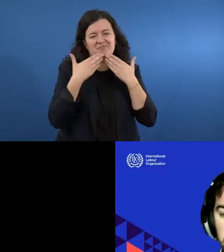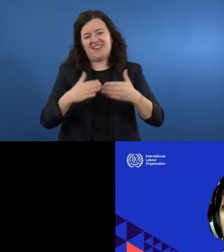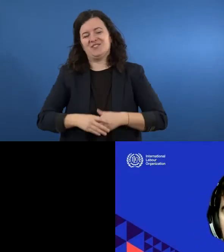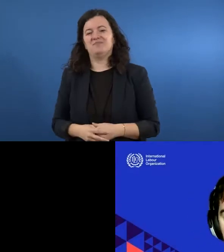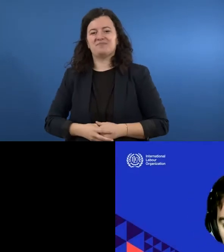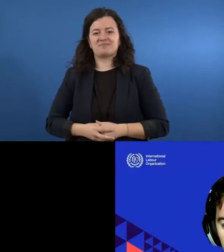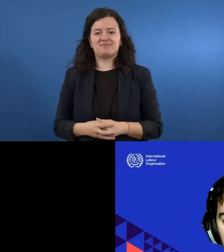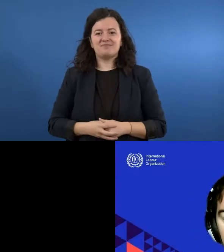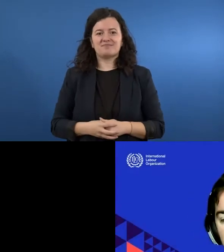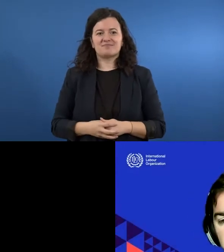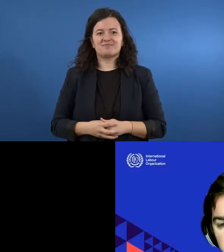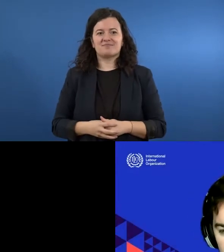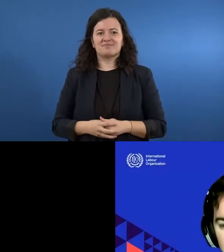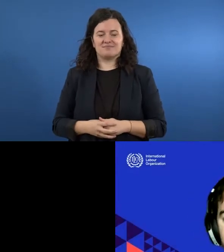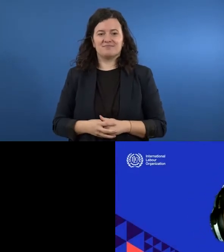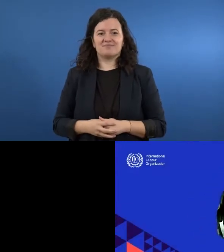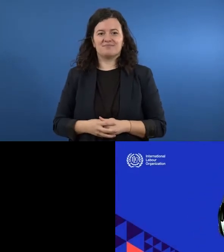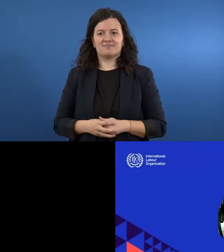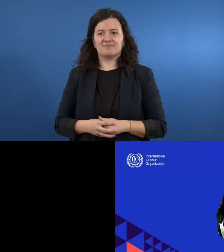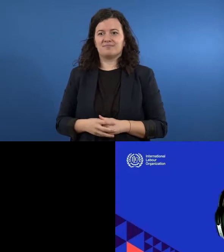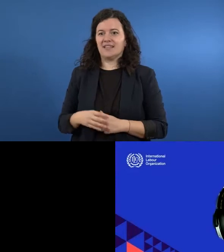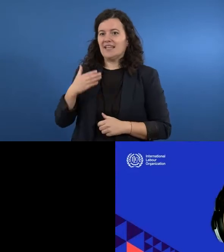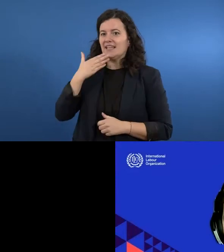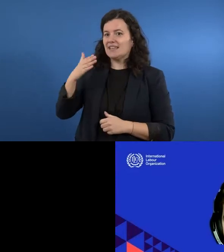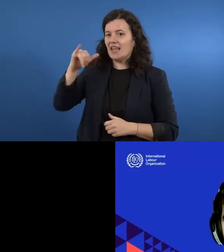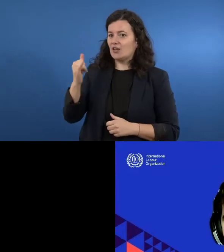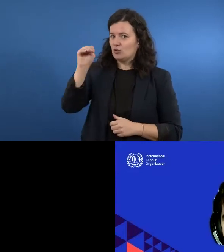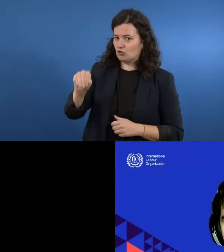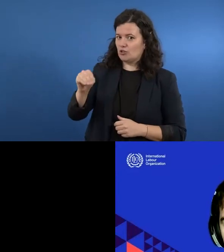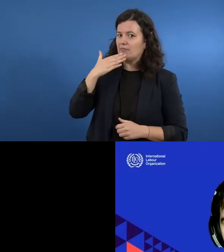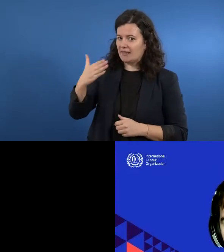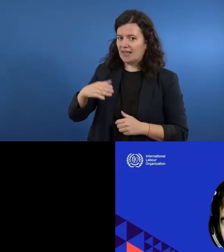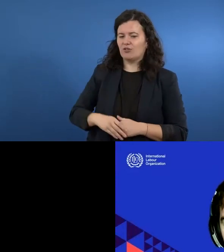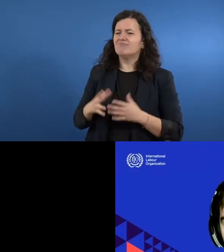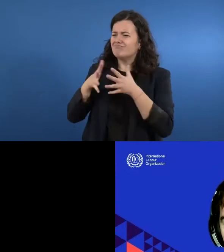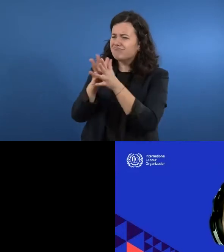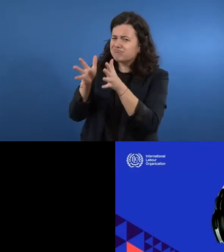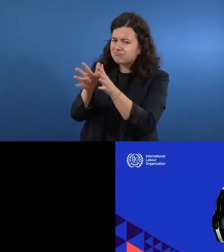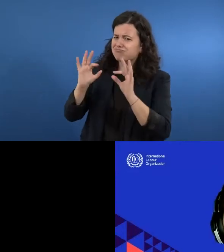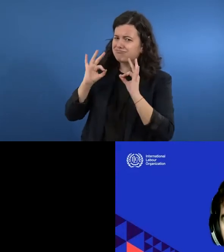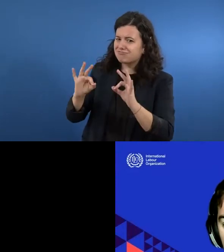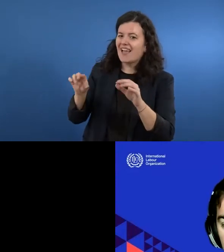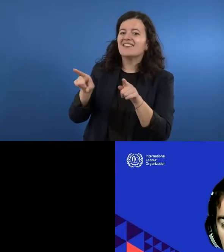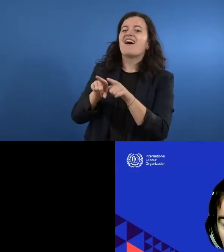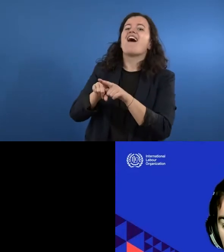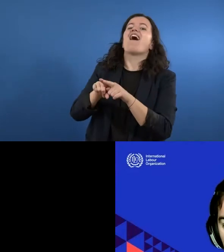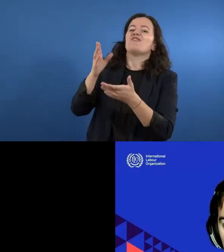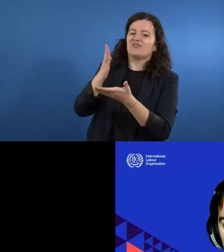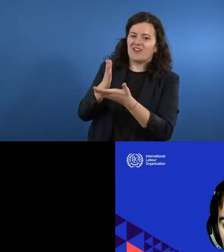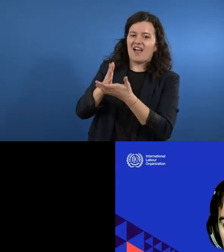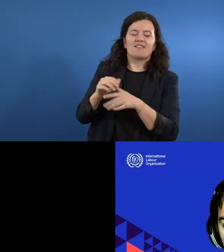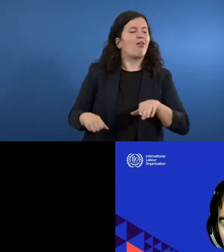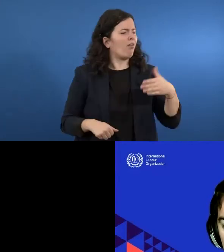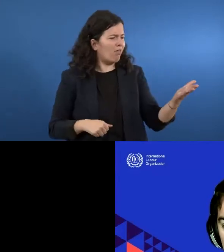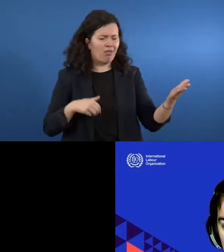Thanks, Jim. And just to re-emphasize what Jim said, I think this conductor being between the supply and the demand side of the labor